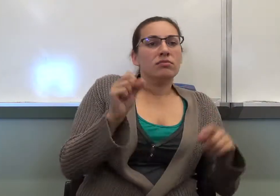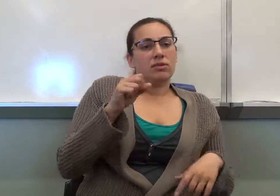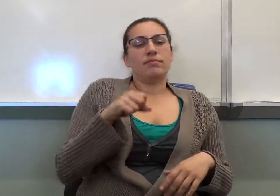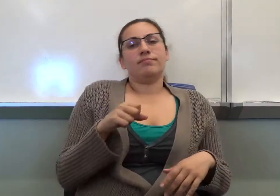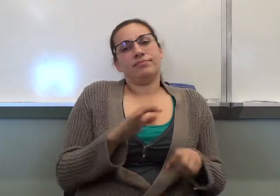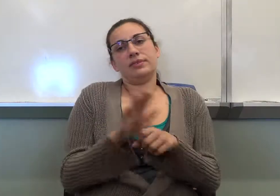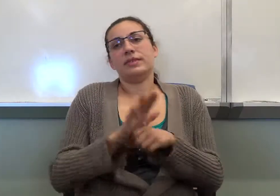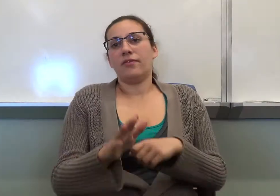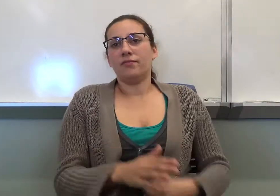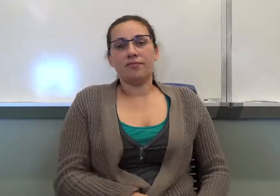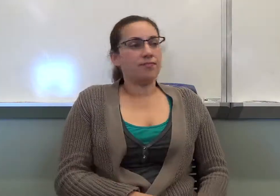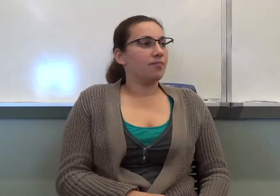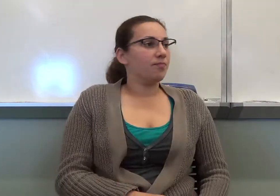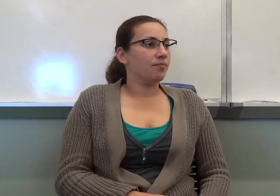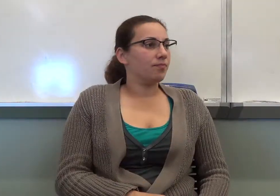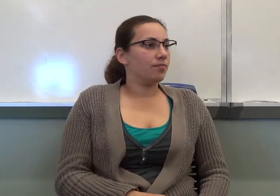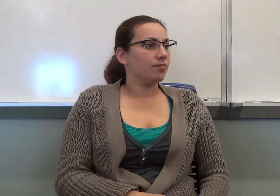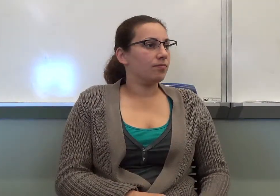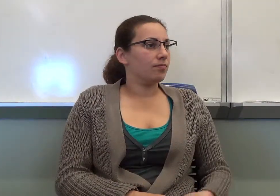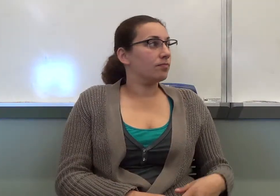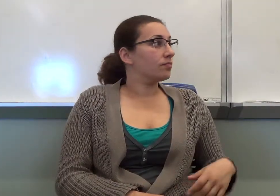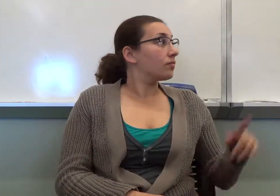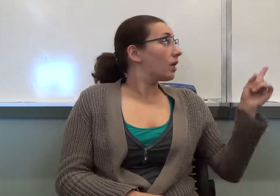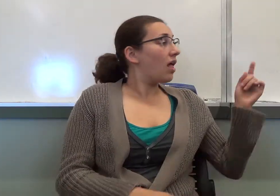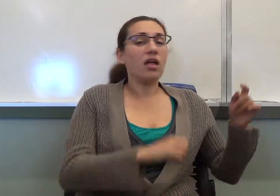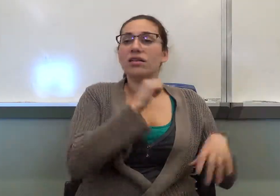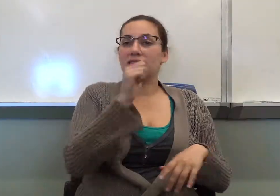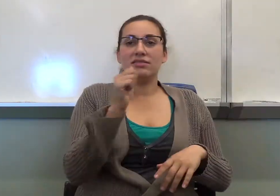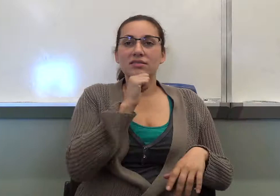the rectangle, sir? Oh, no, that's not a rectangle.